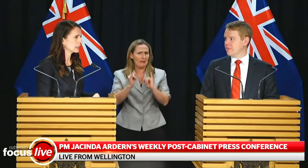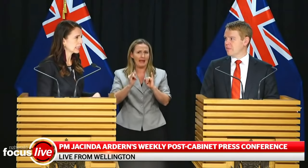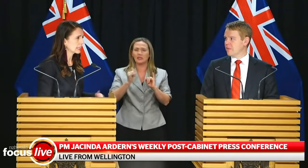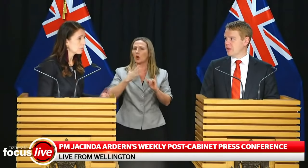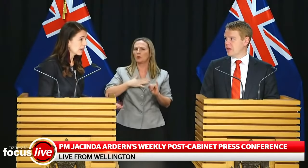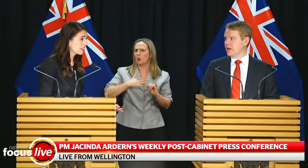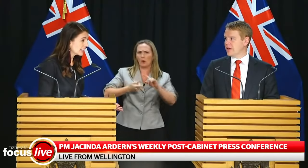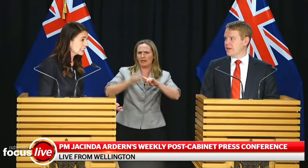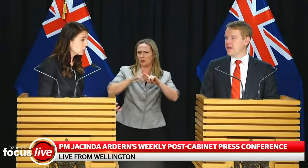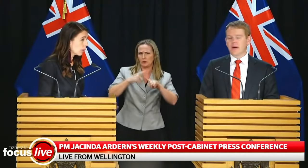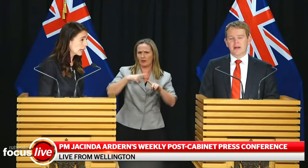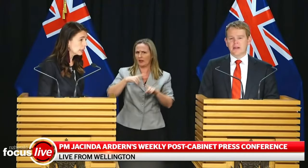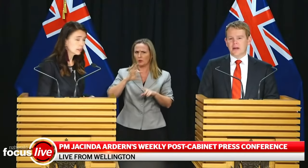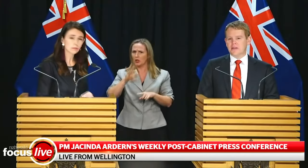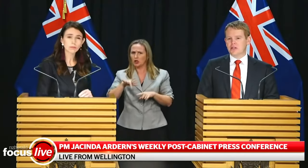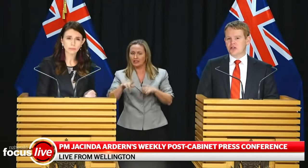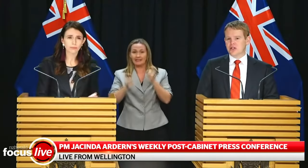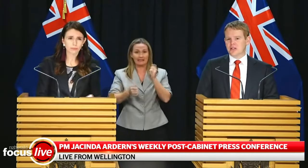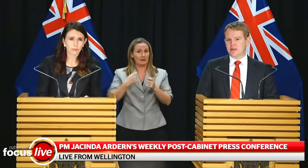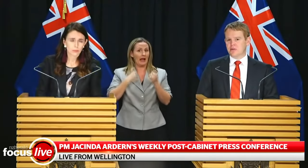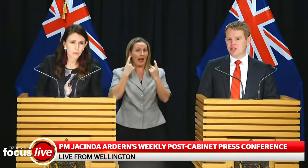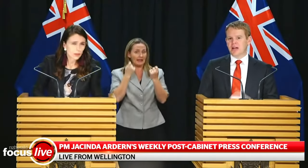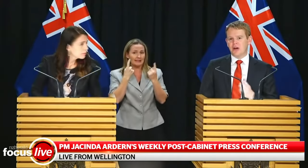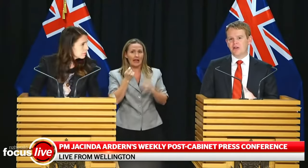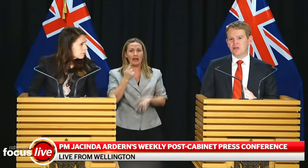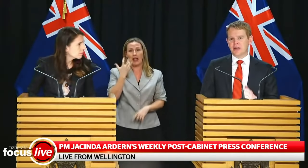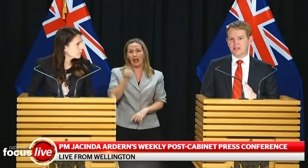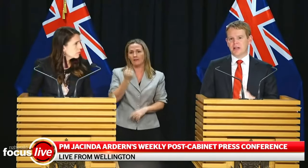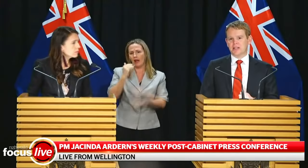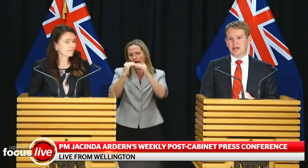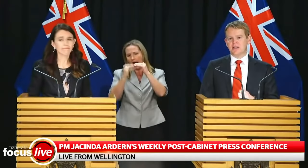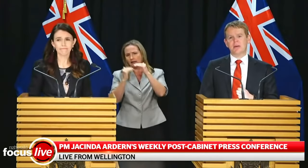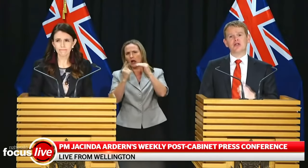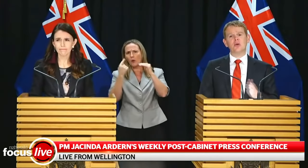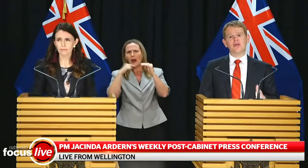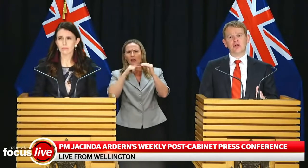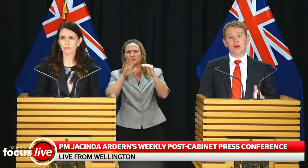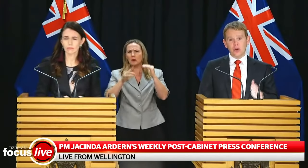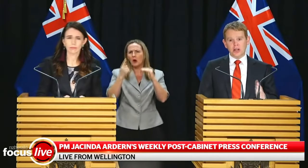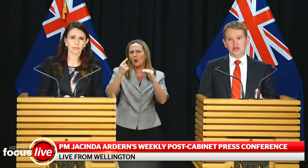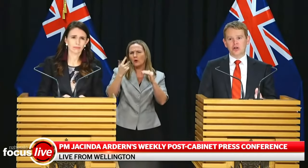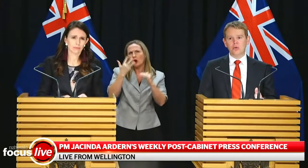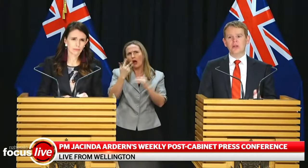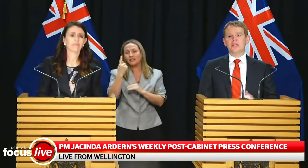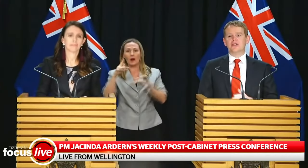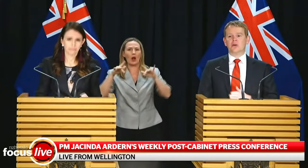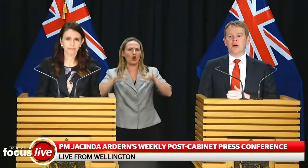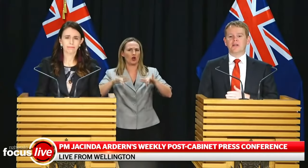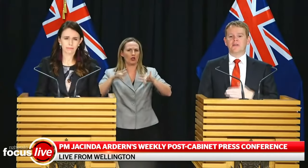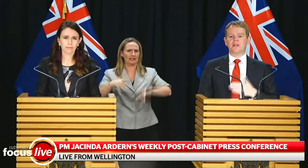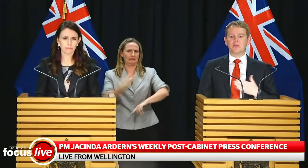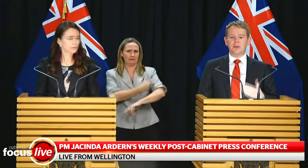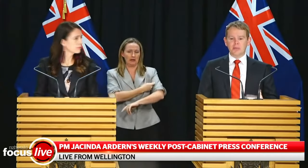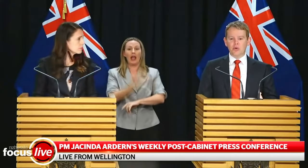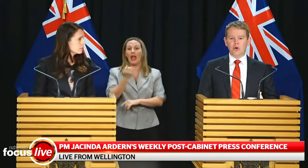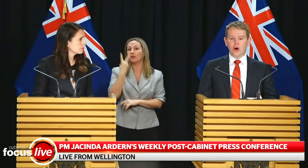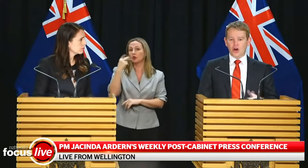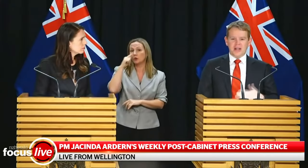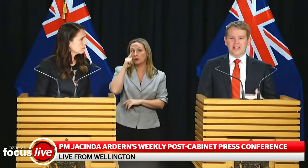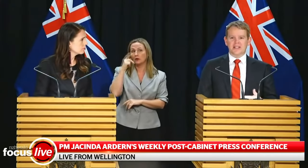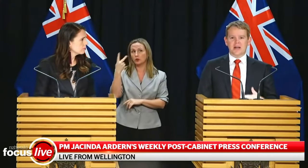we're outstanding about 91. Yeah, there's just under 100. It's still outstanding. There's about 200 who are not yet due. So one of the things is when